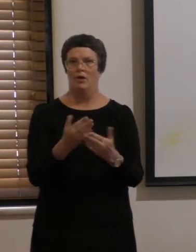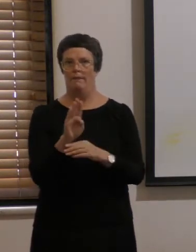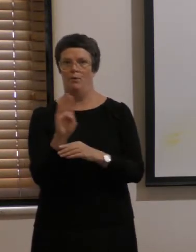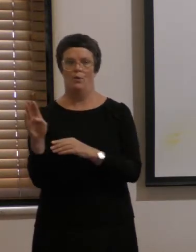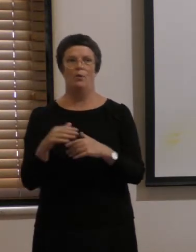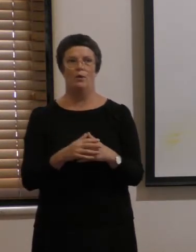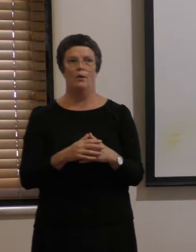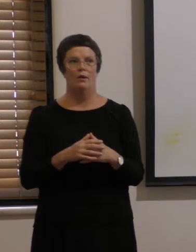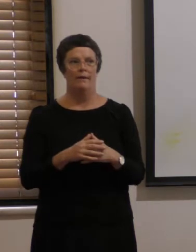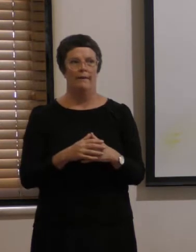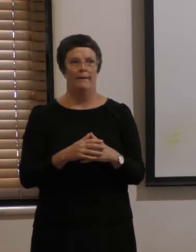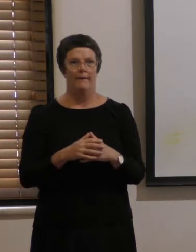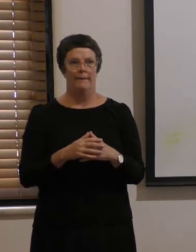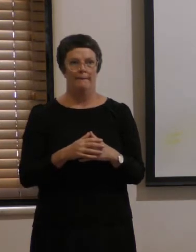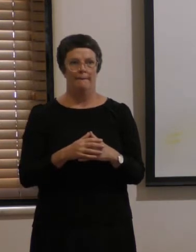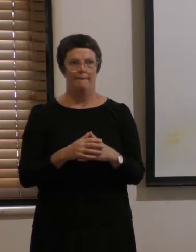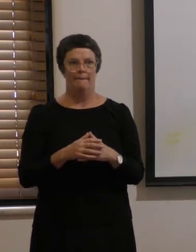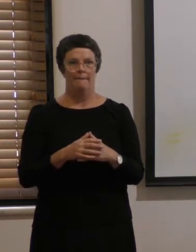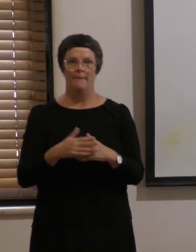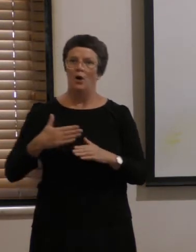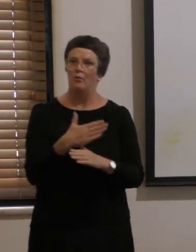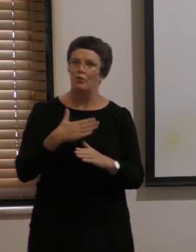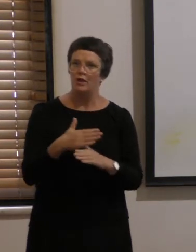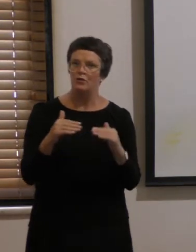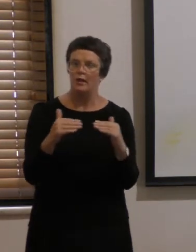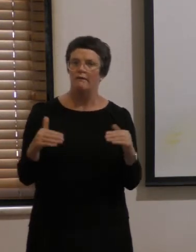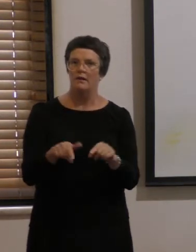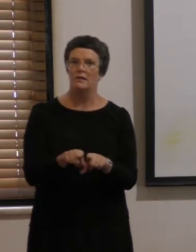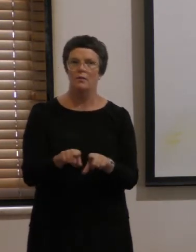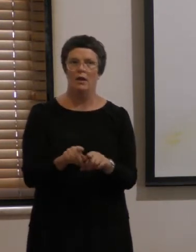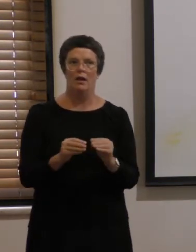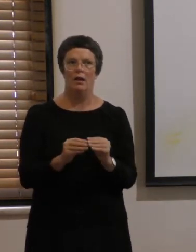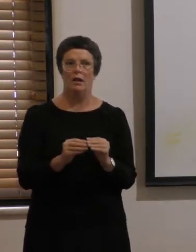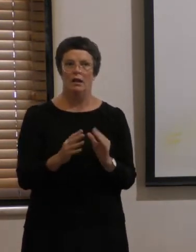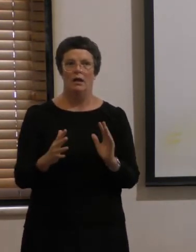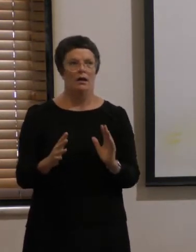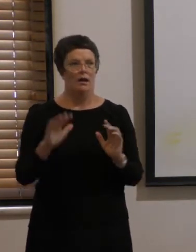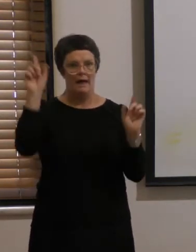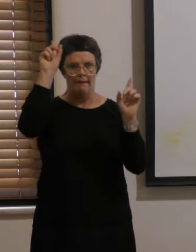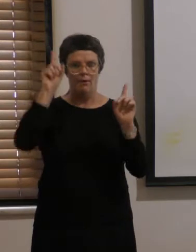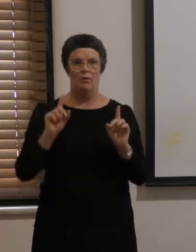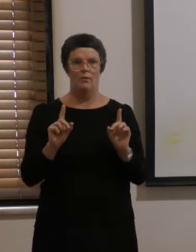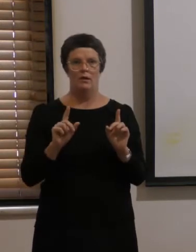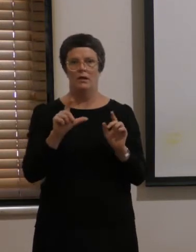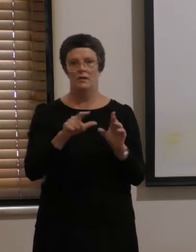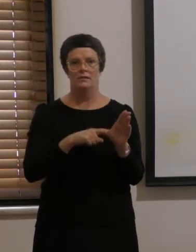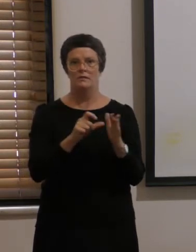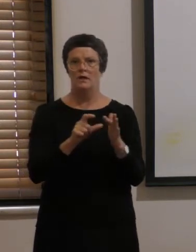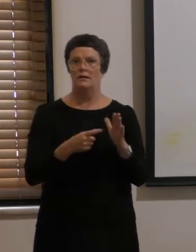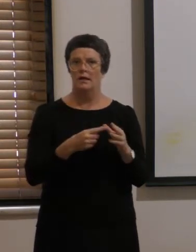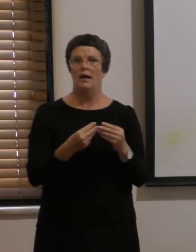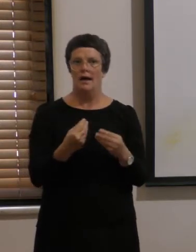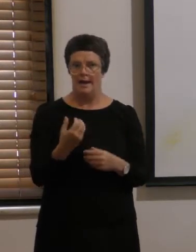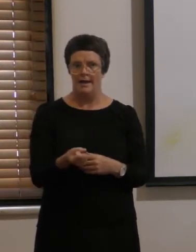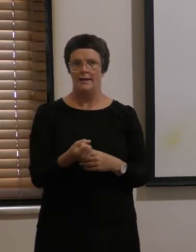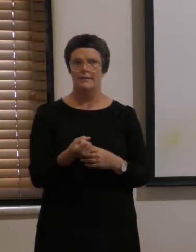around Australia, and also at the operational level. So at the moment, we've got personal experience